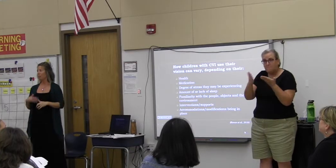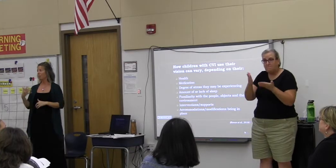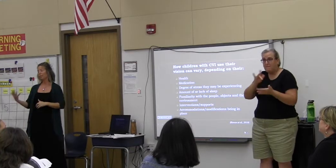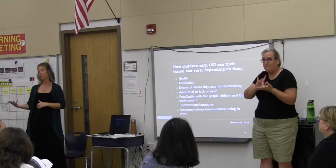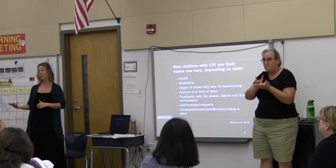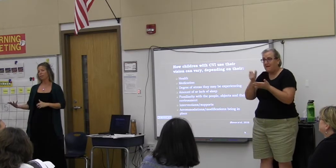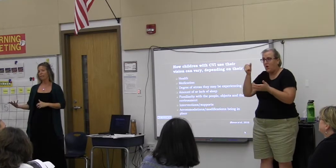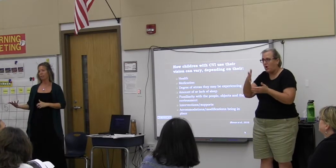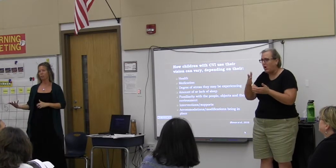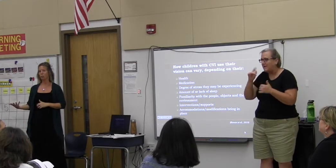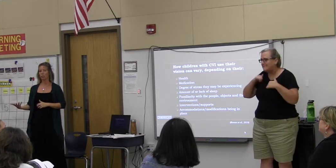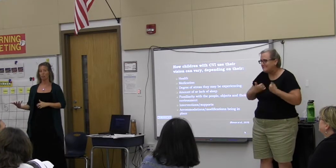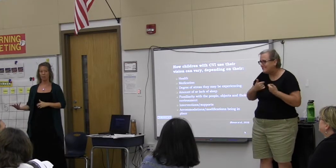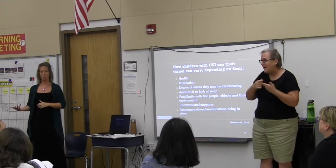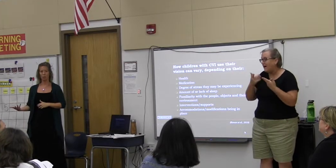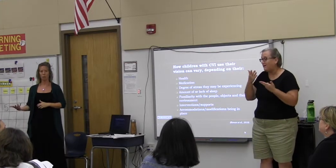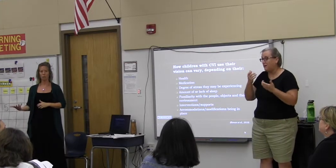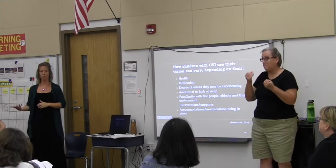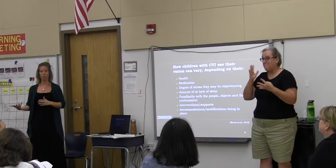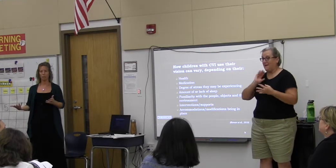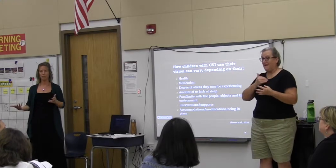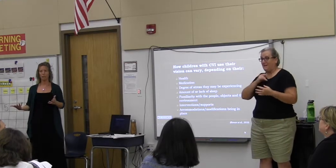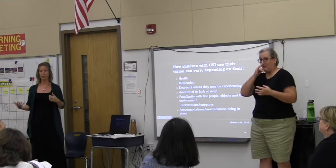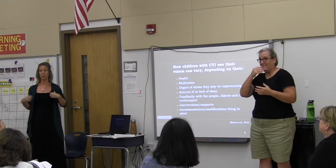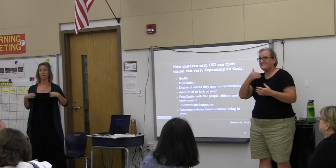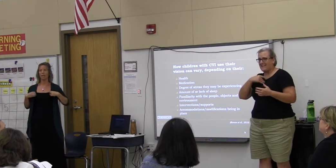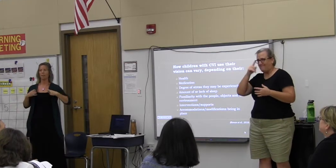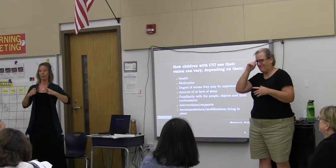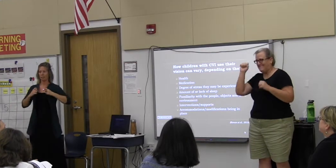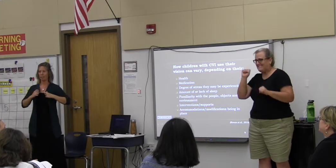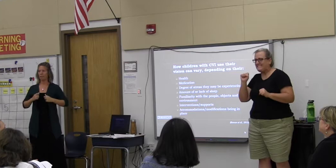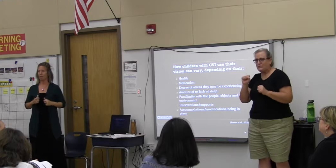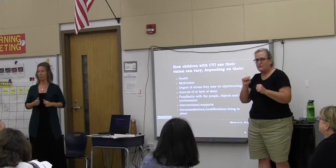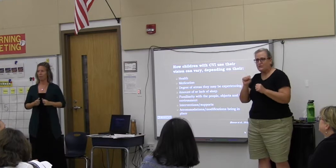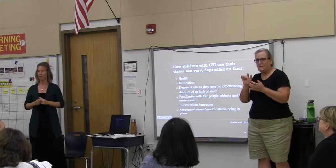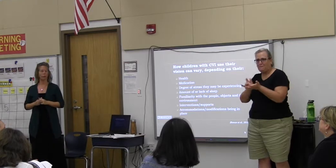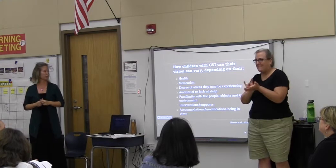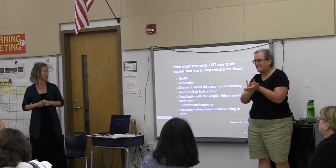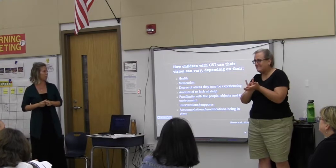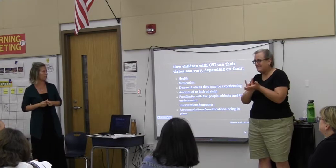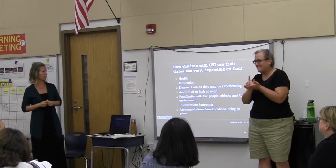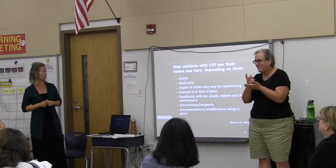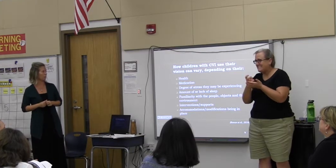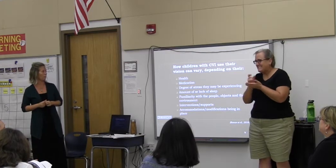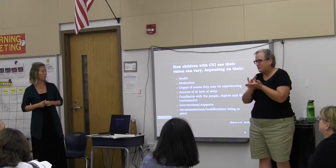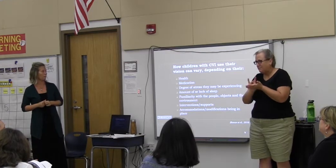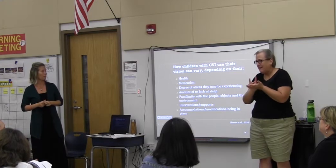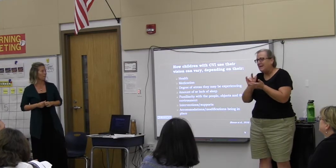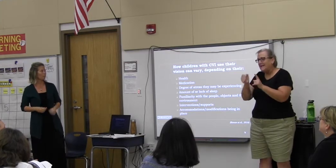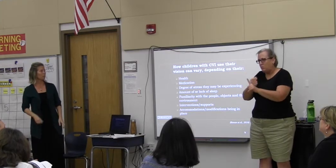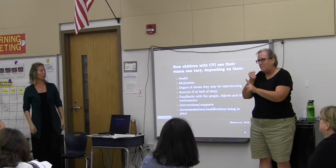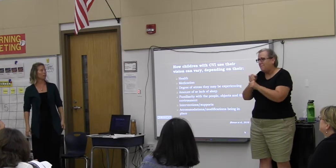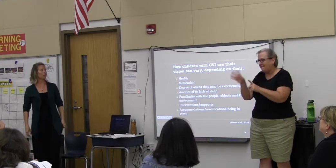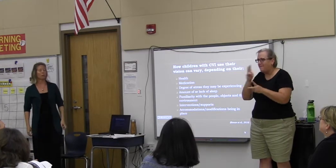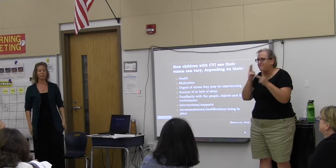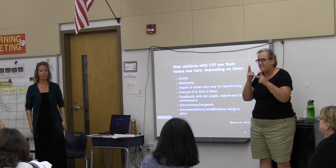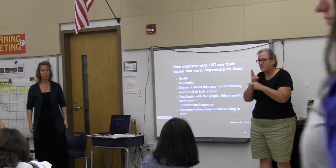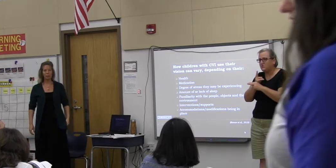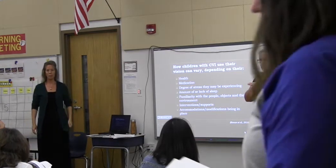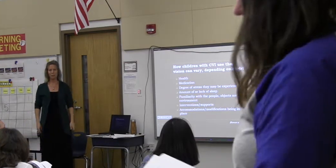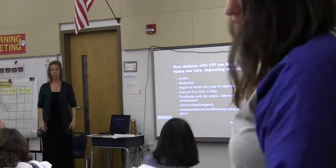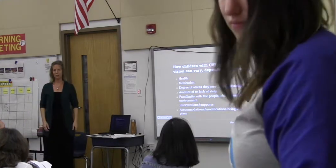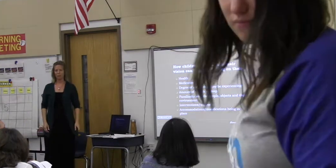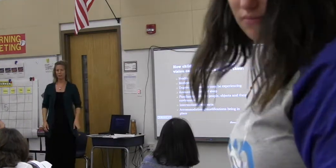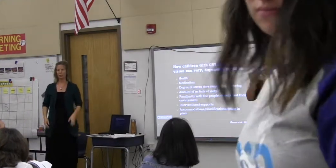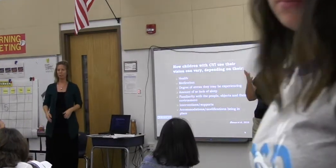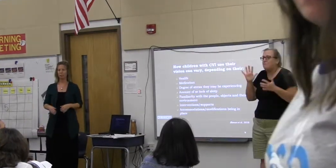tired, if they're on seizure medication, which a lot of our kids are, that's going to impact how they're using their vision. The degree of stress that